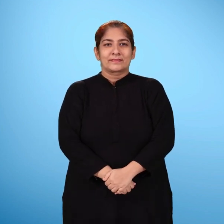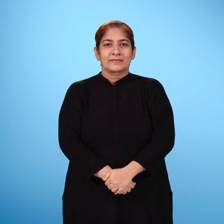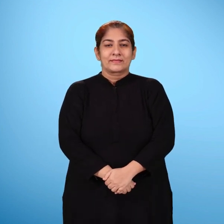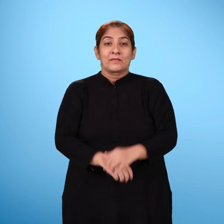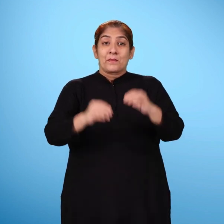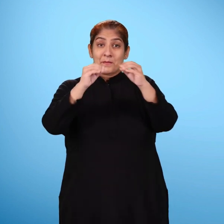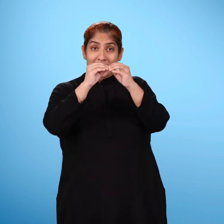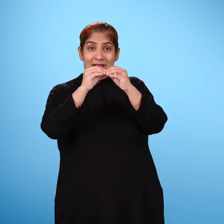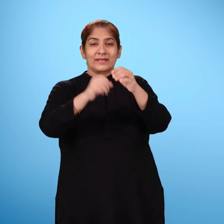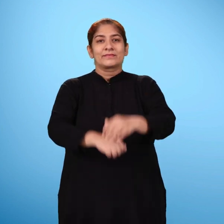Option B.